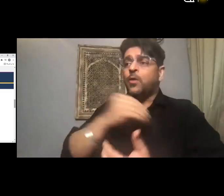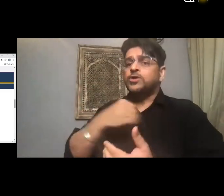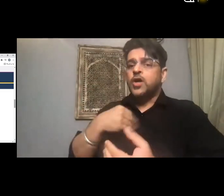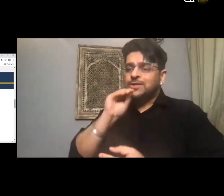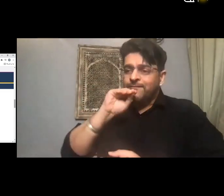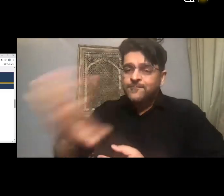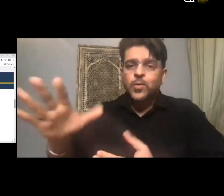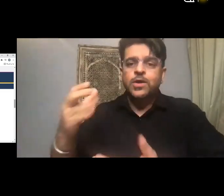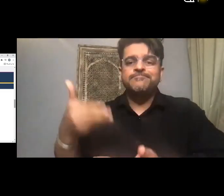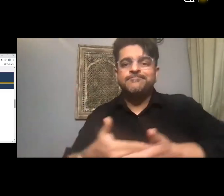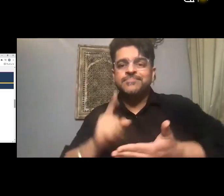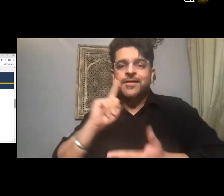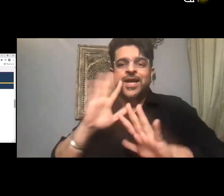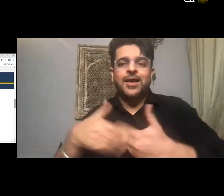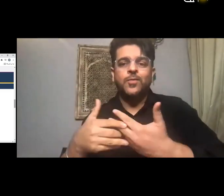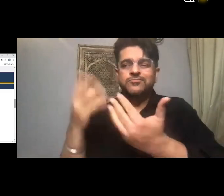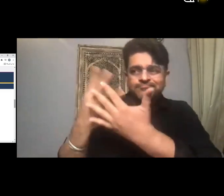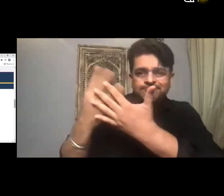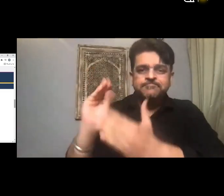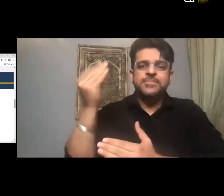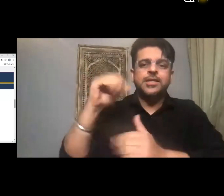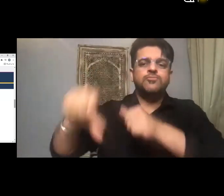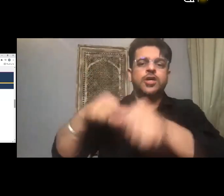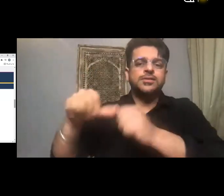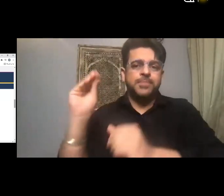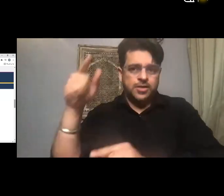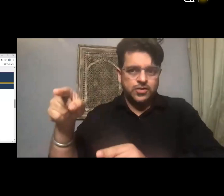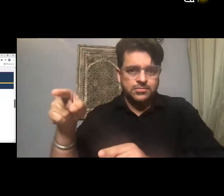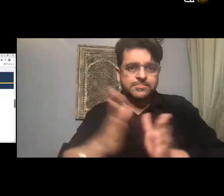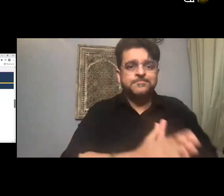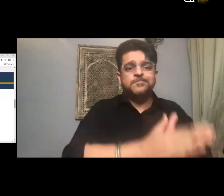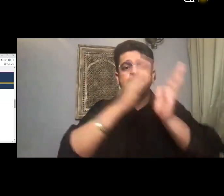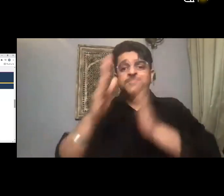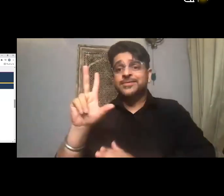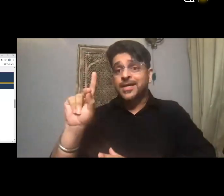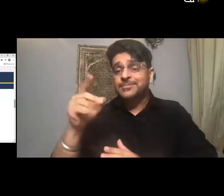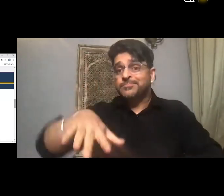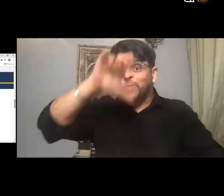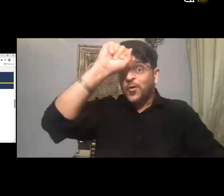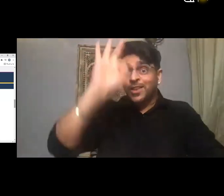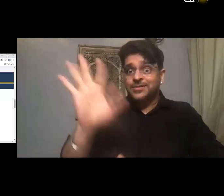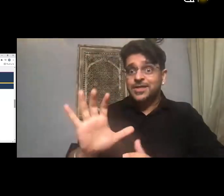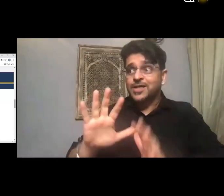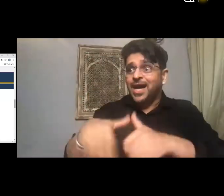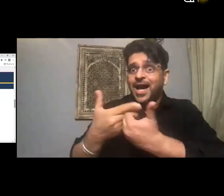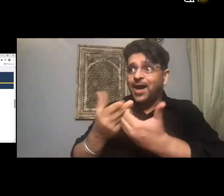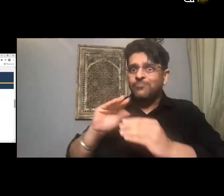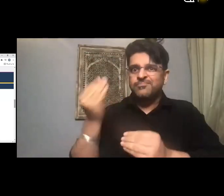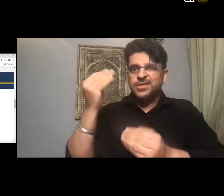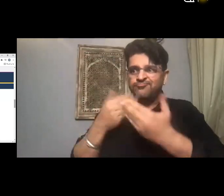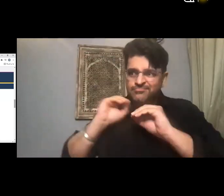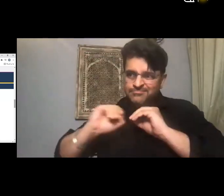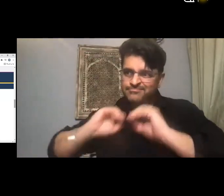you go to an audiologist or a doctor, how a doctor can screen and tell the best kind of practices to the parents,